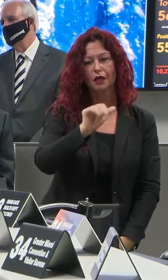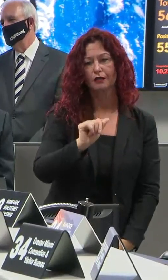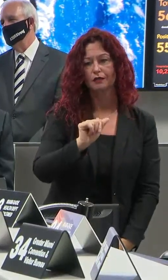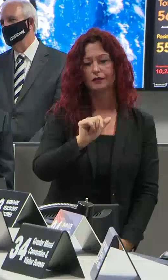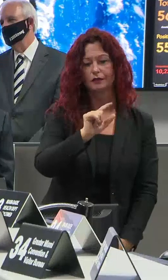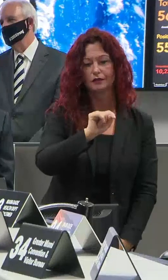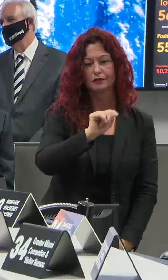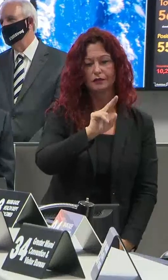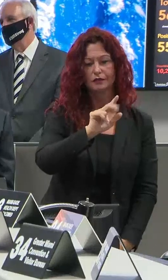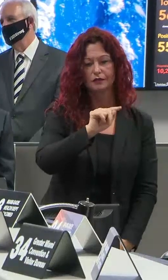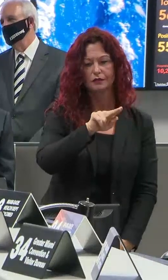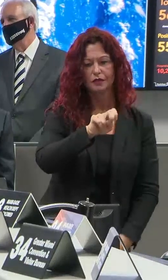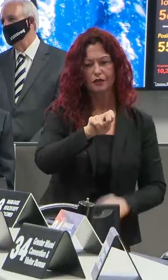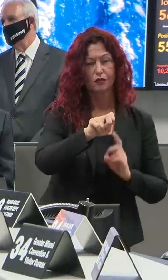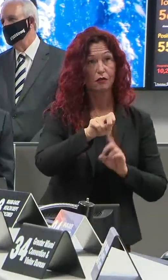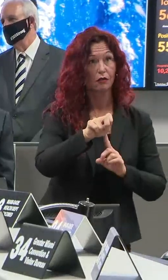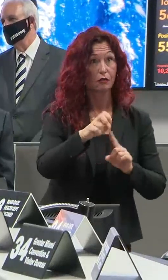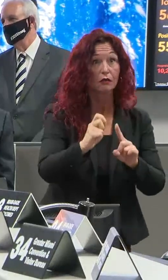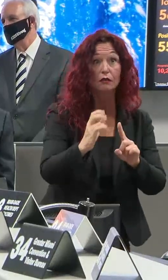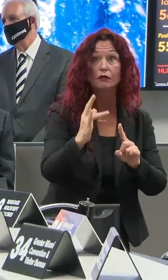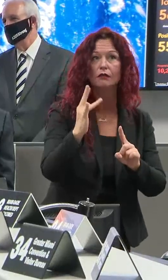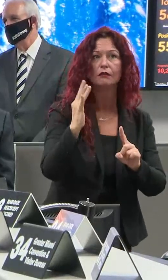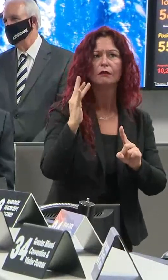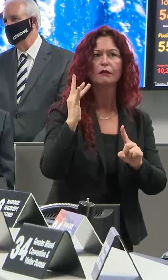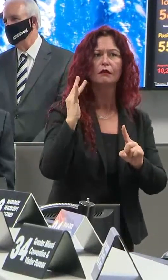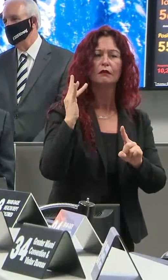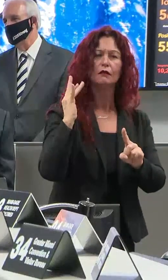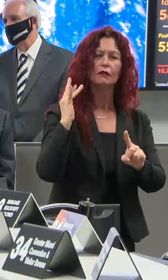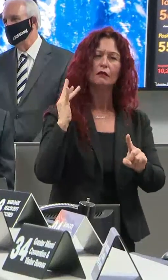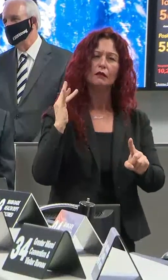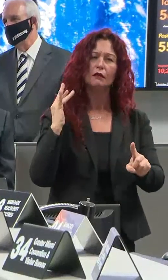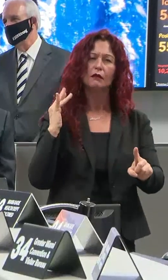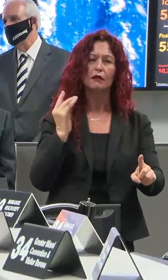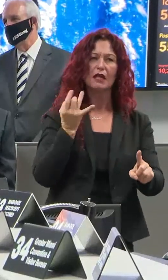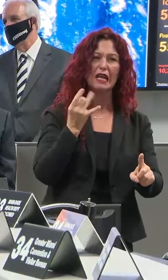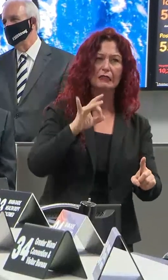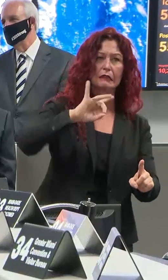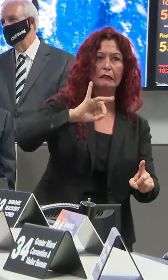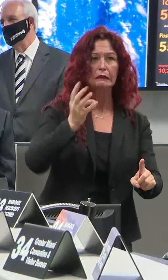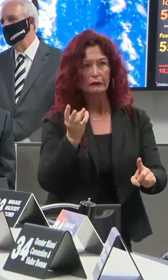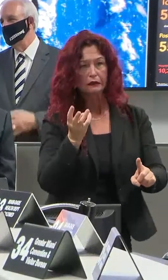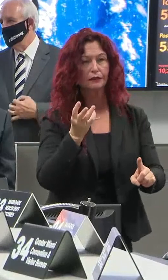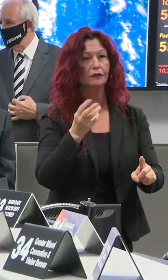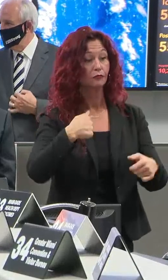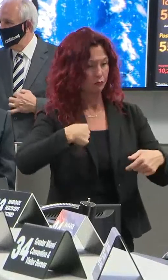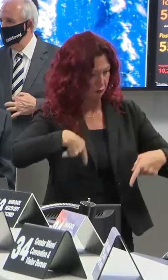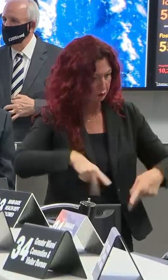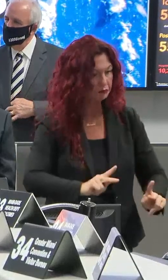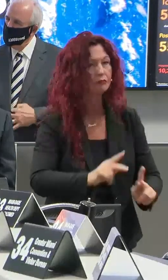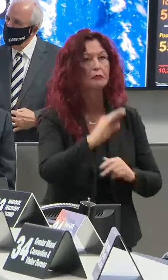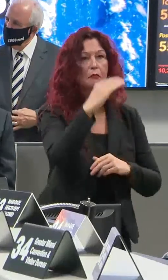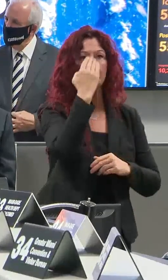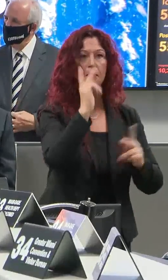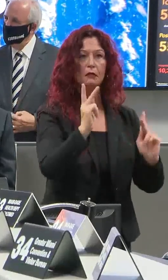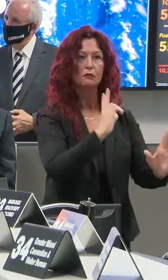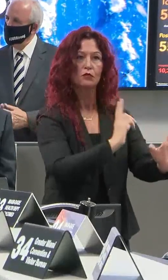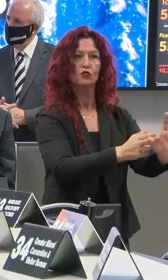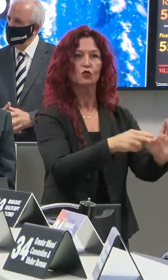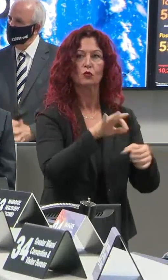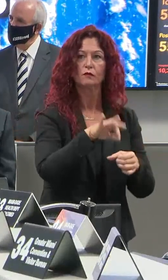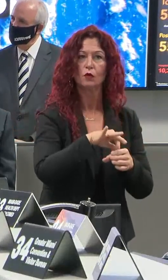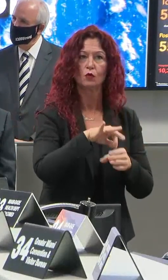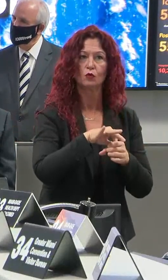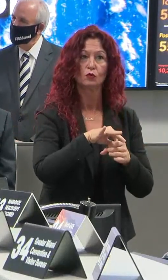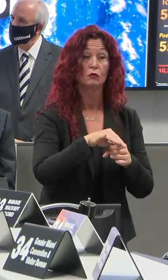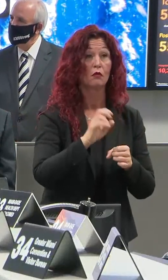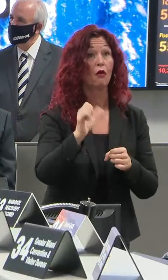African Americans to vote in Miami's incorporation. In the Deep South, we have been a haven for Jews when anti-Semitism